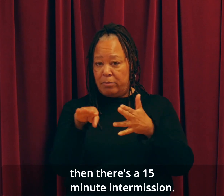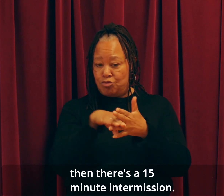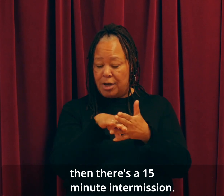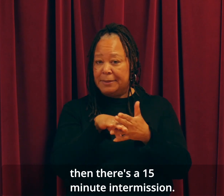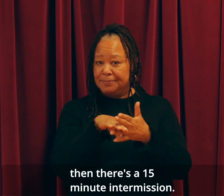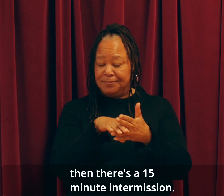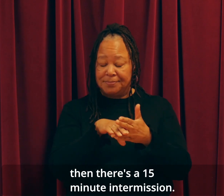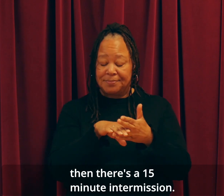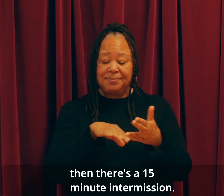intermission.